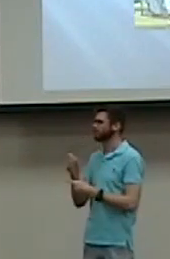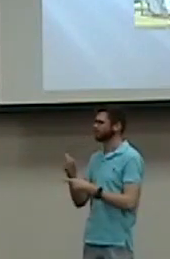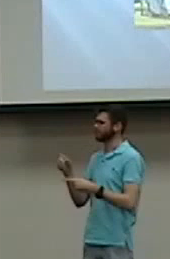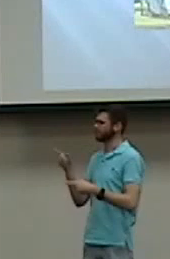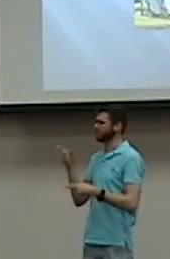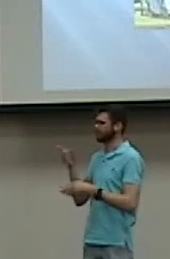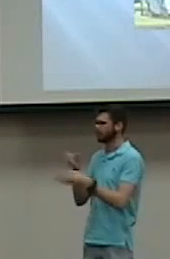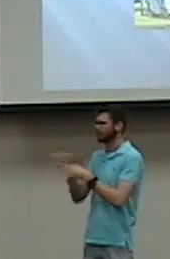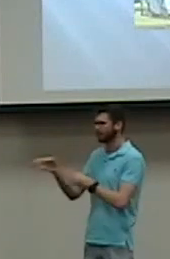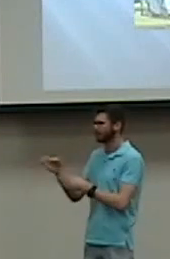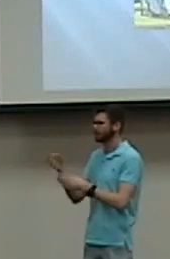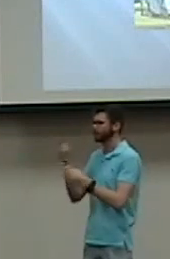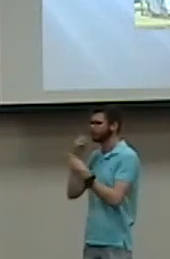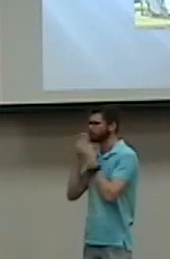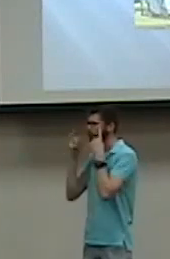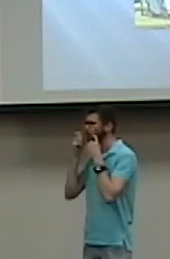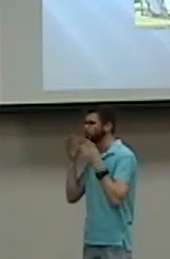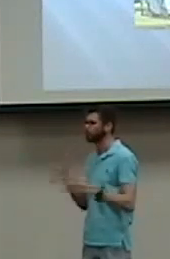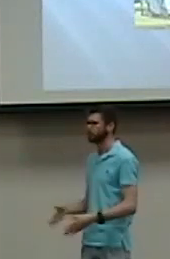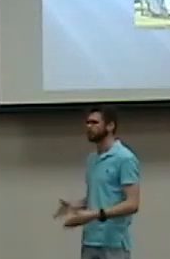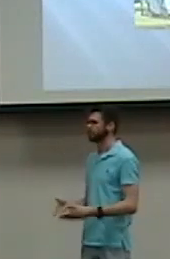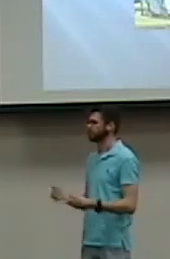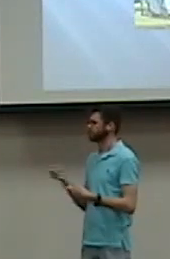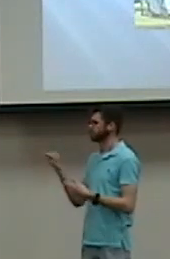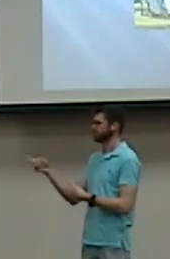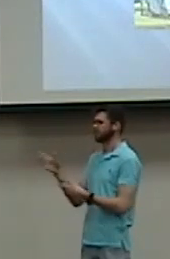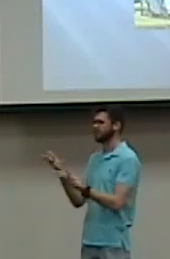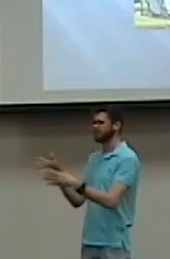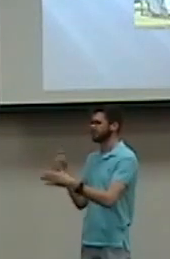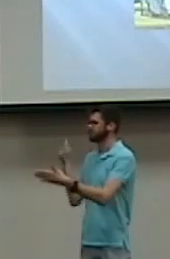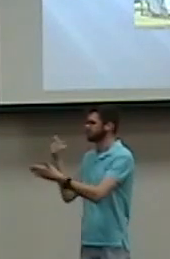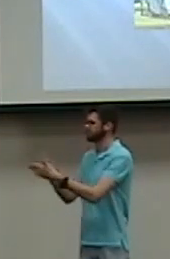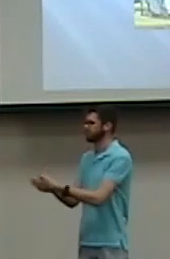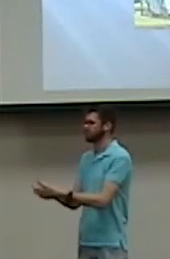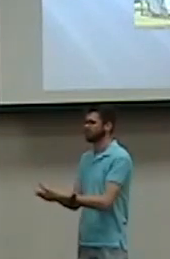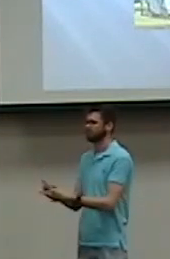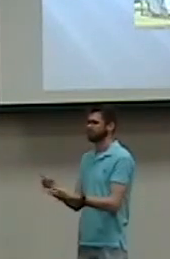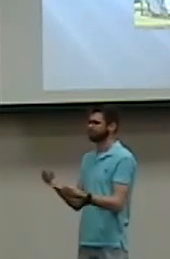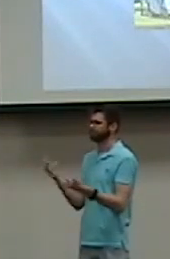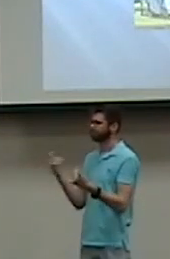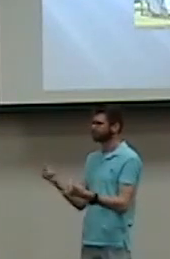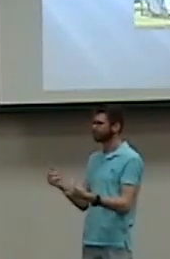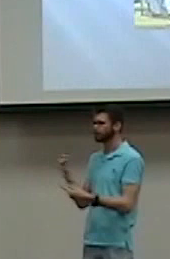full wail. More than likely received and